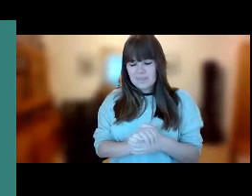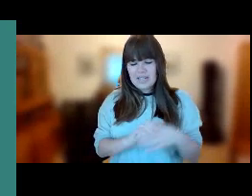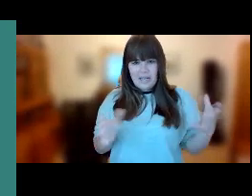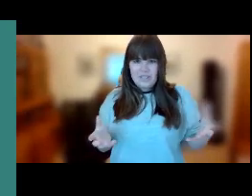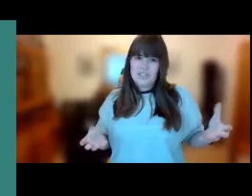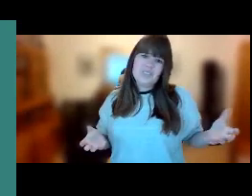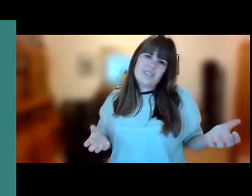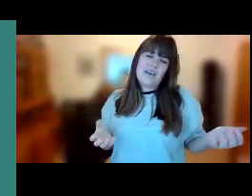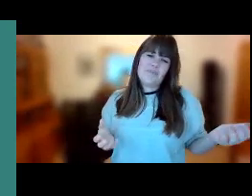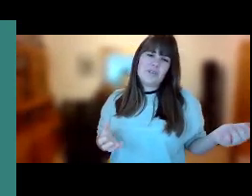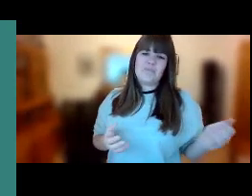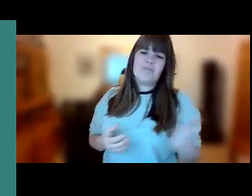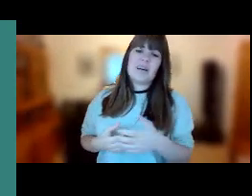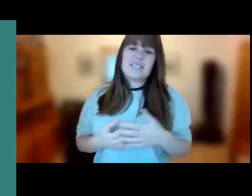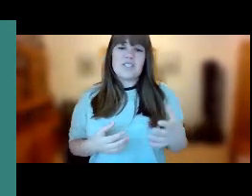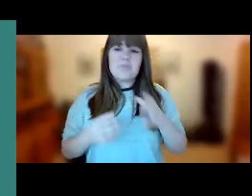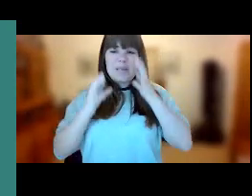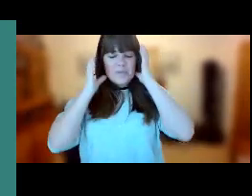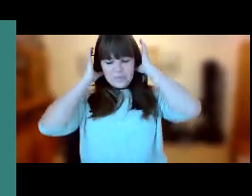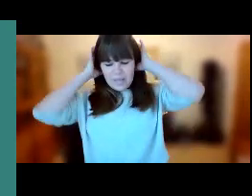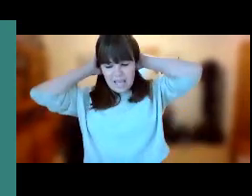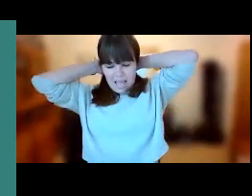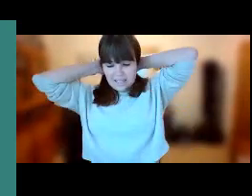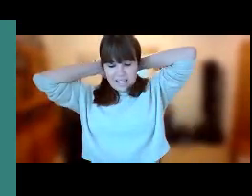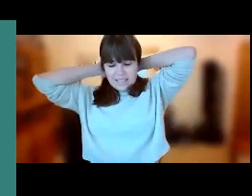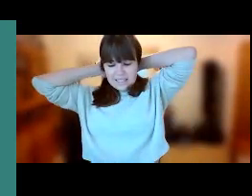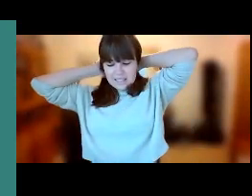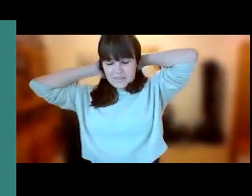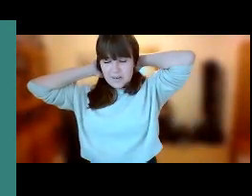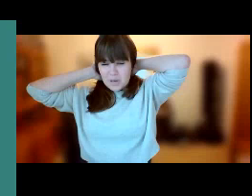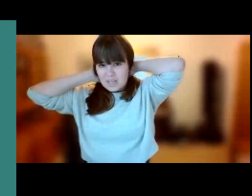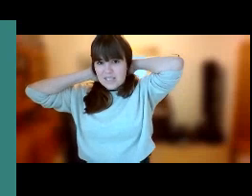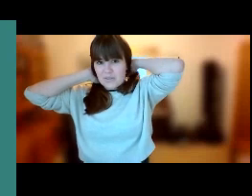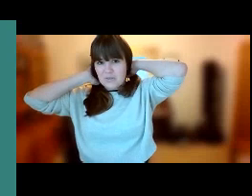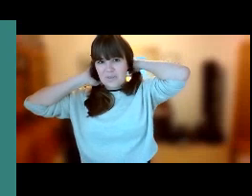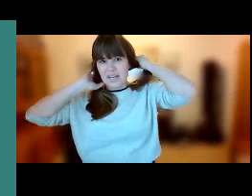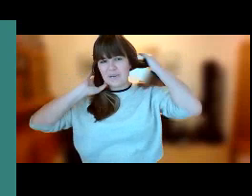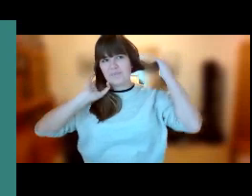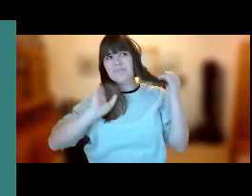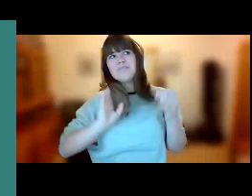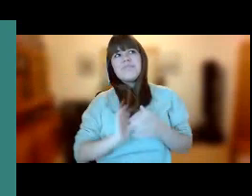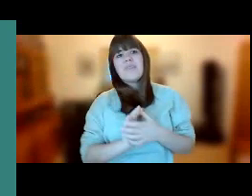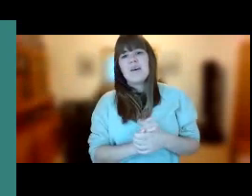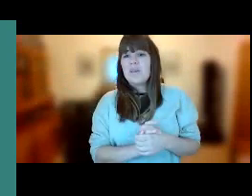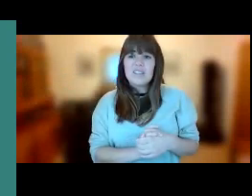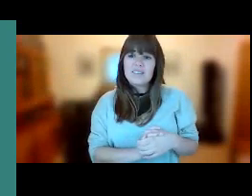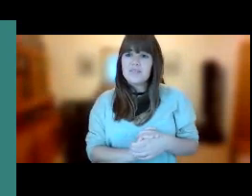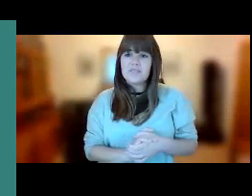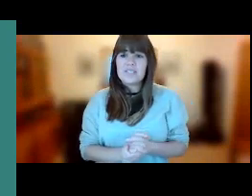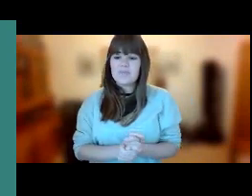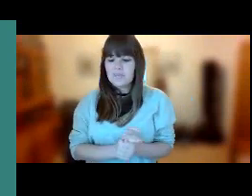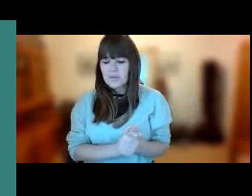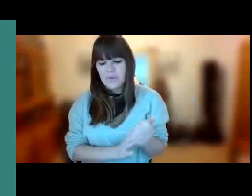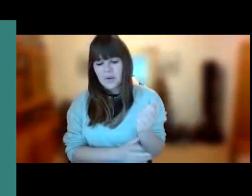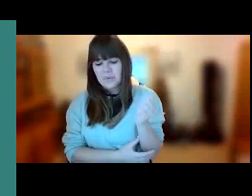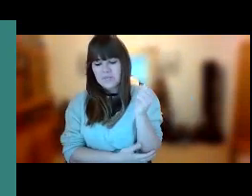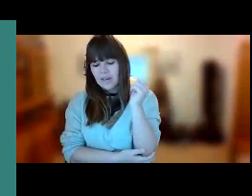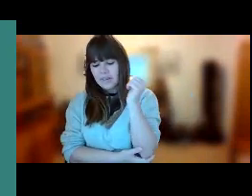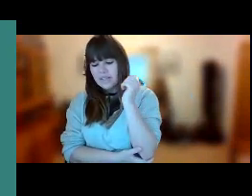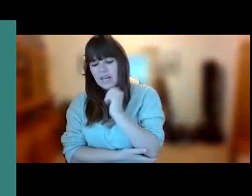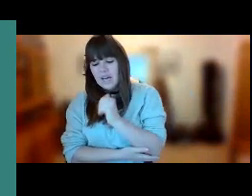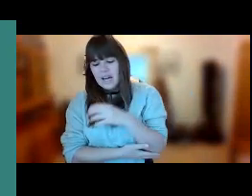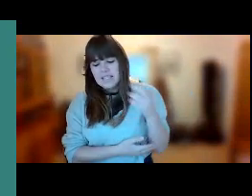understanding what the language that matters to people. And again, this is a very personal opinion for the different people that we